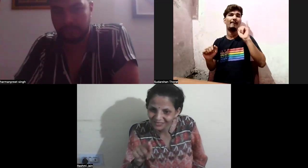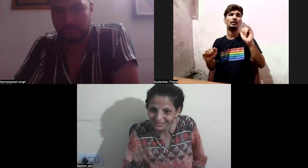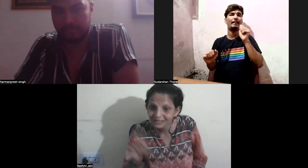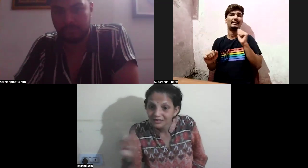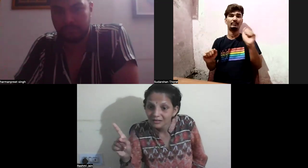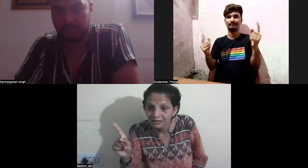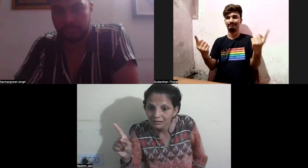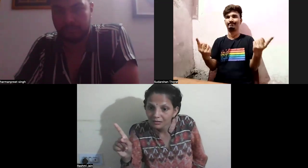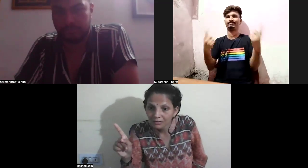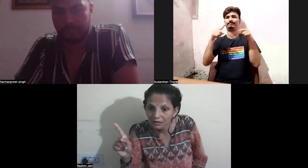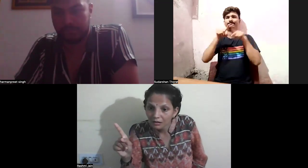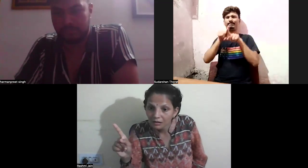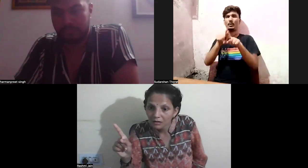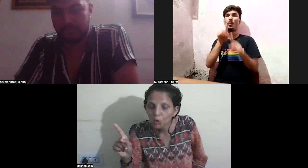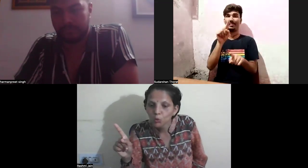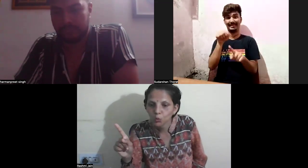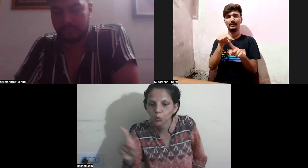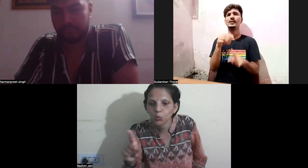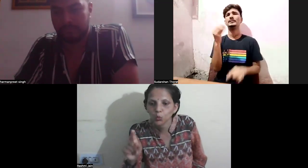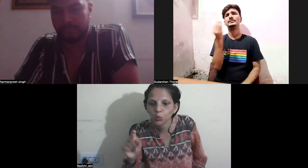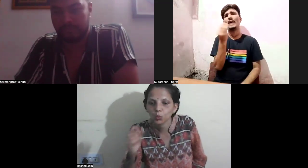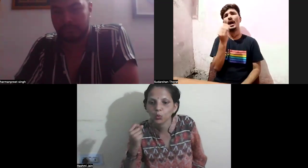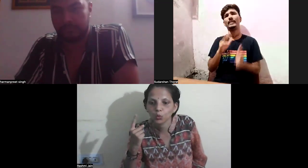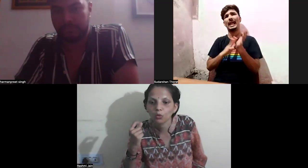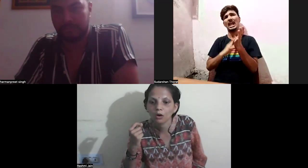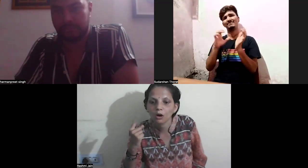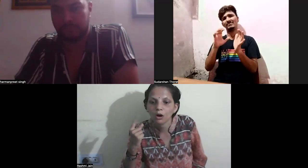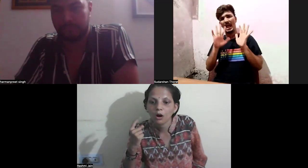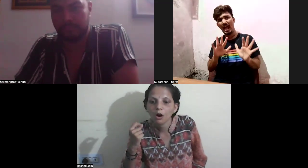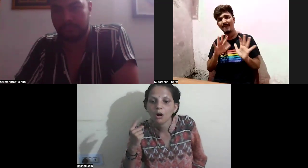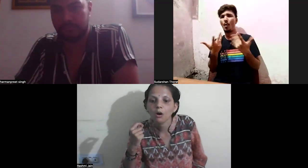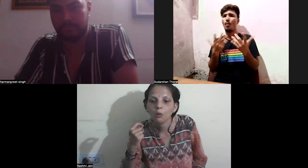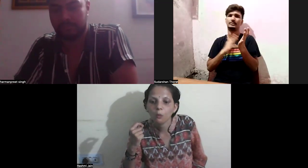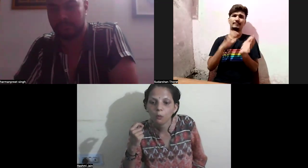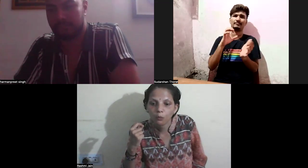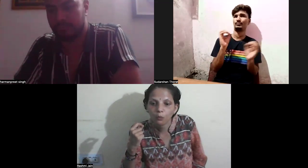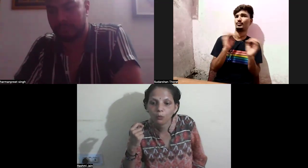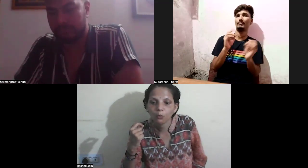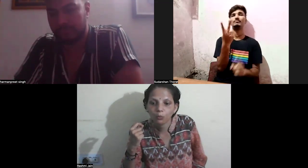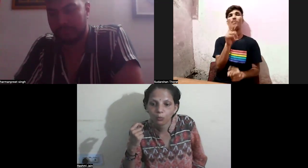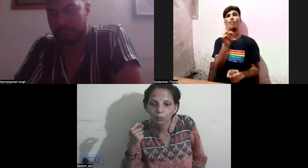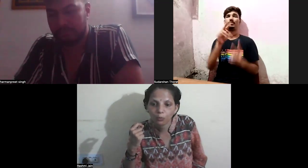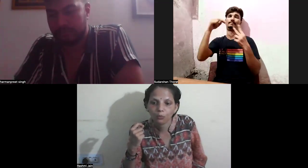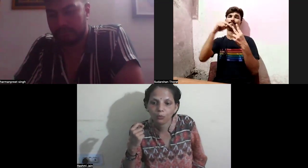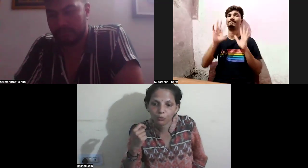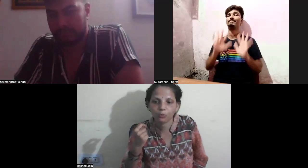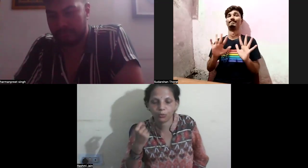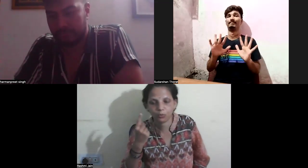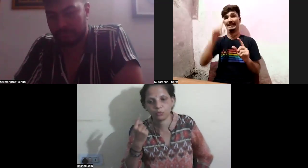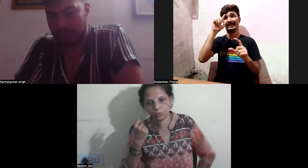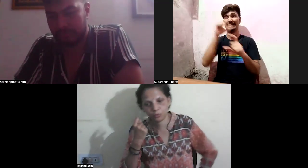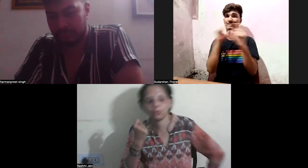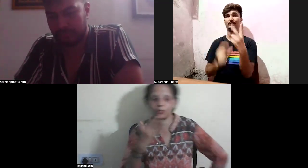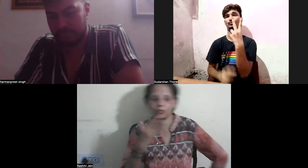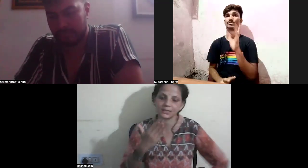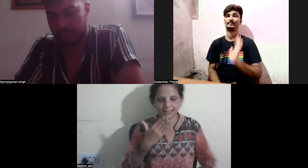But there's also the term intersex, where biological variations in the genitals also is